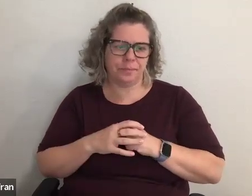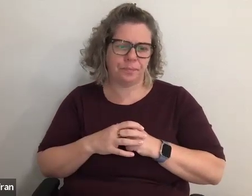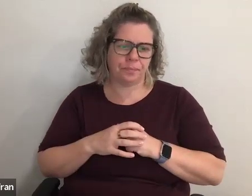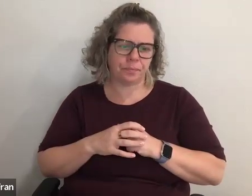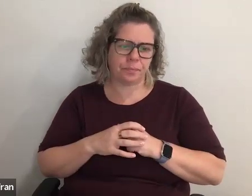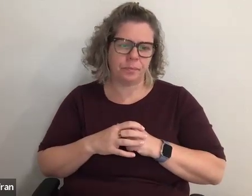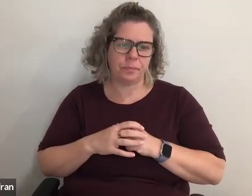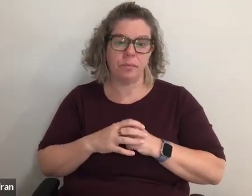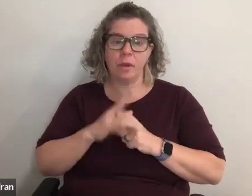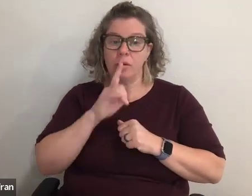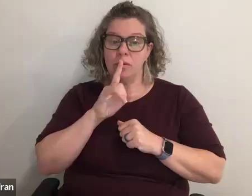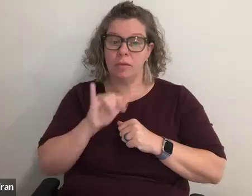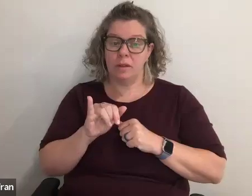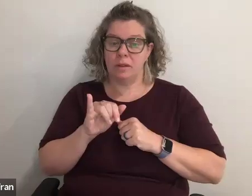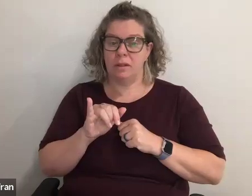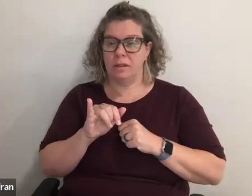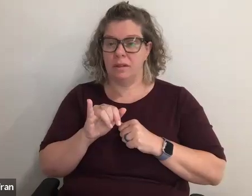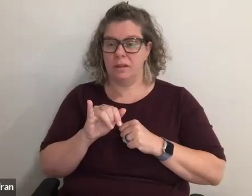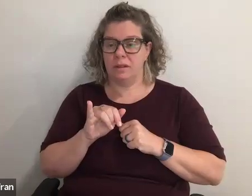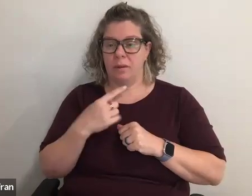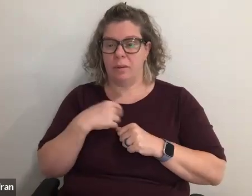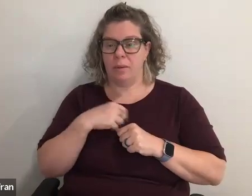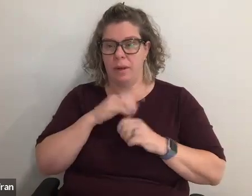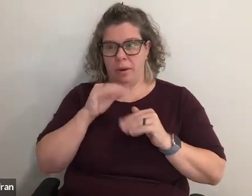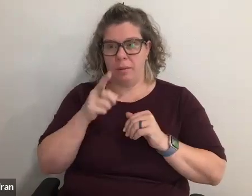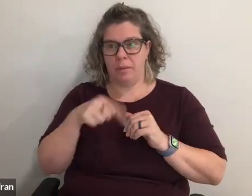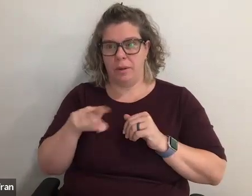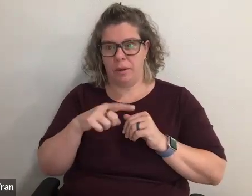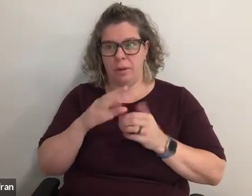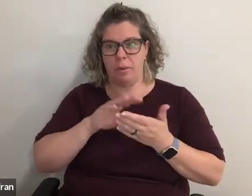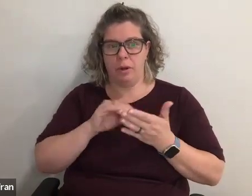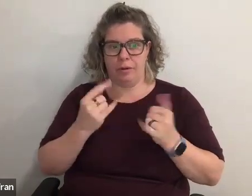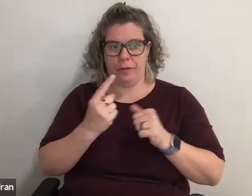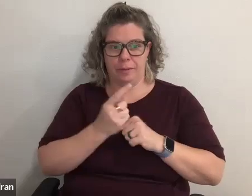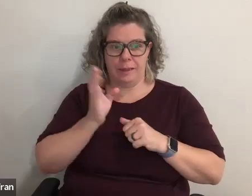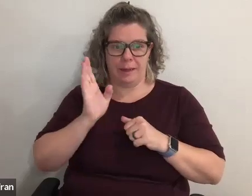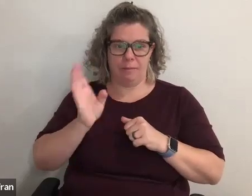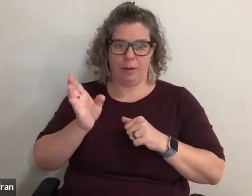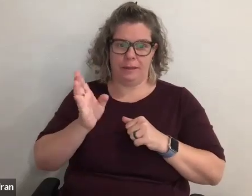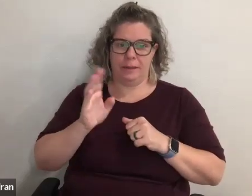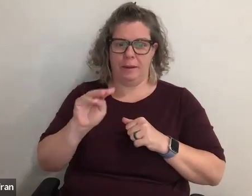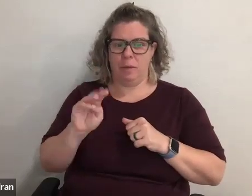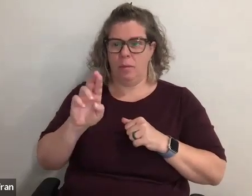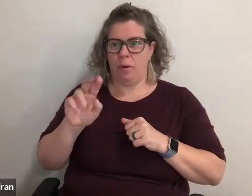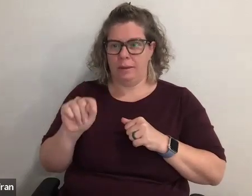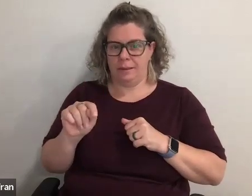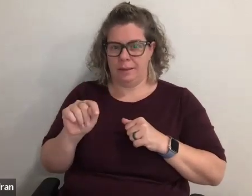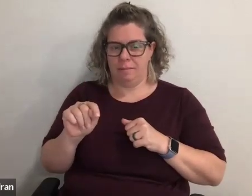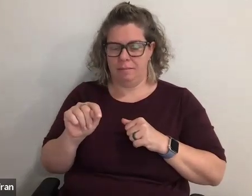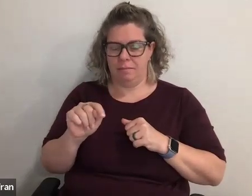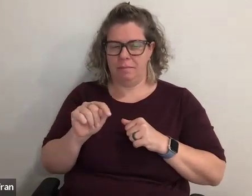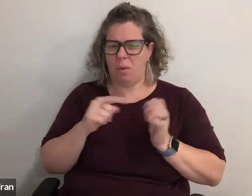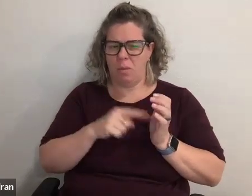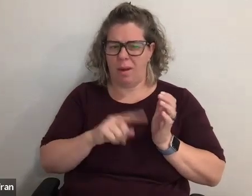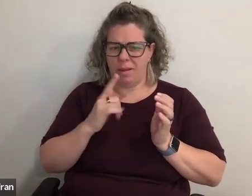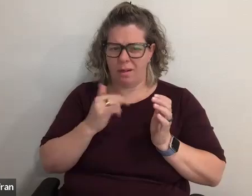All right, so really what we're hoping, Daren and I are hoping that you guys take away from today's presentation on the mobile response side of things